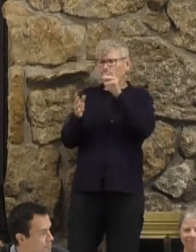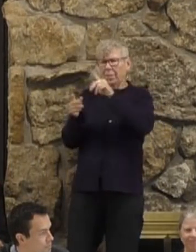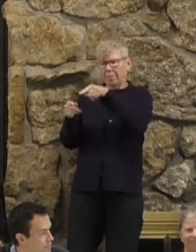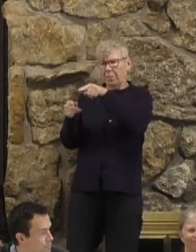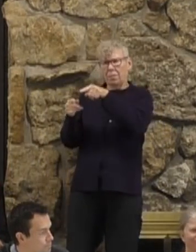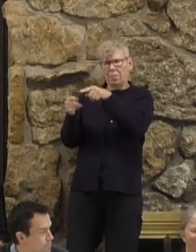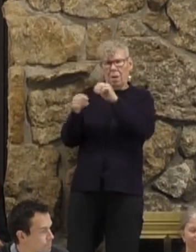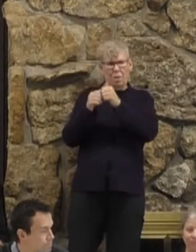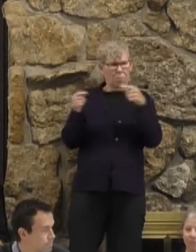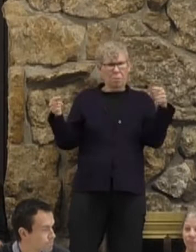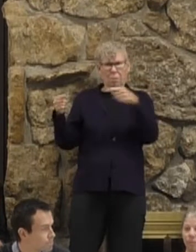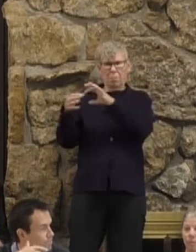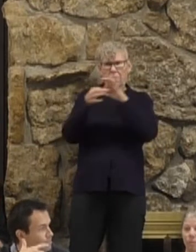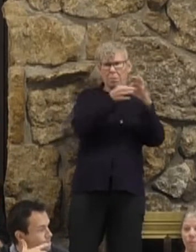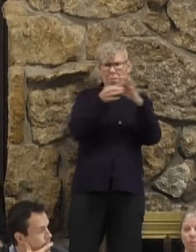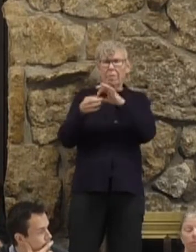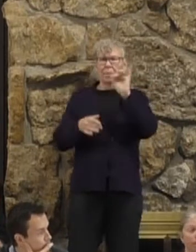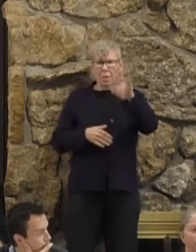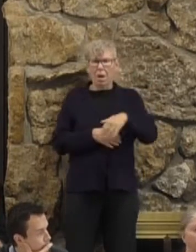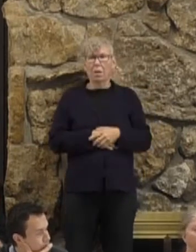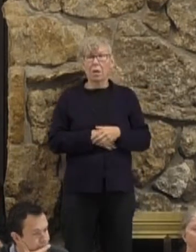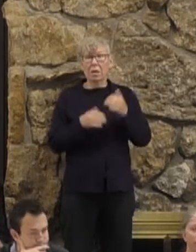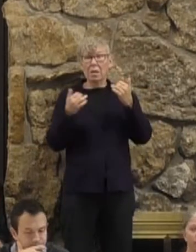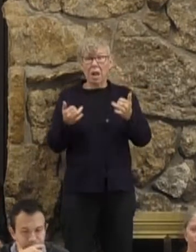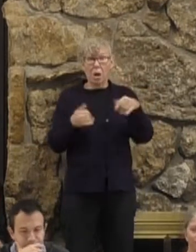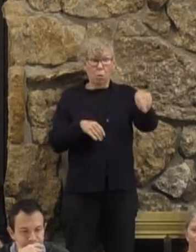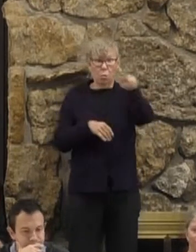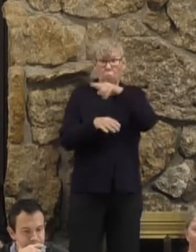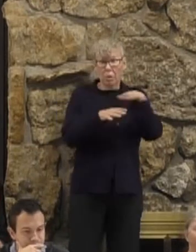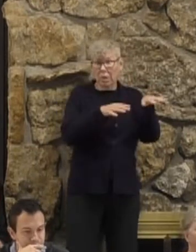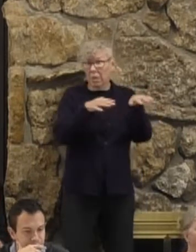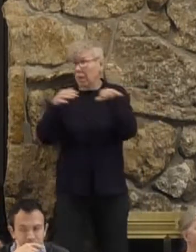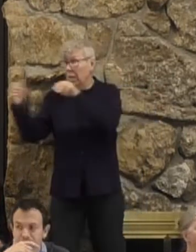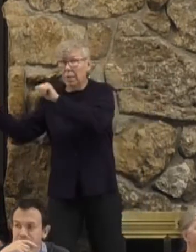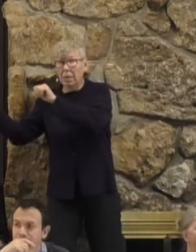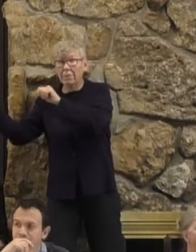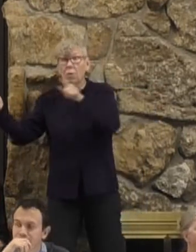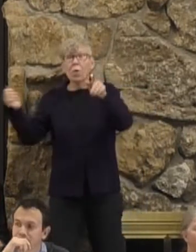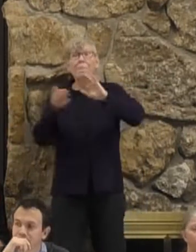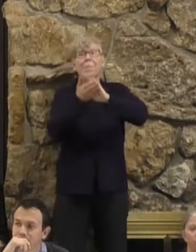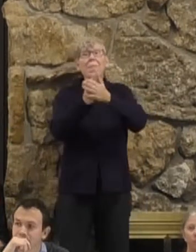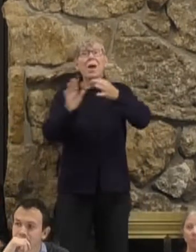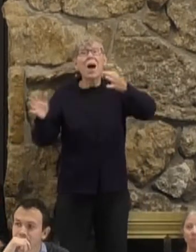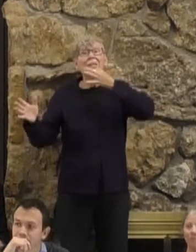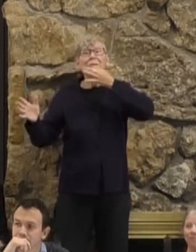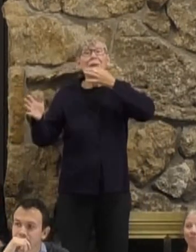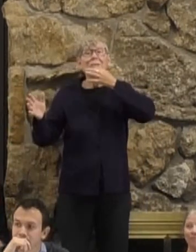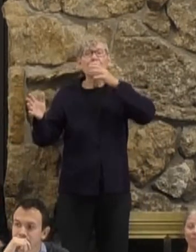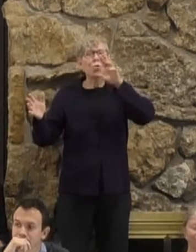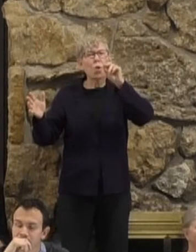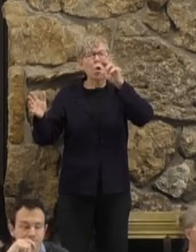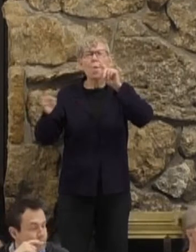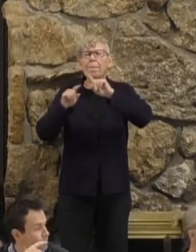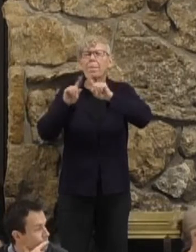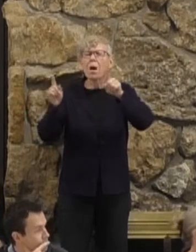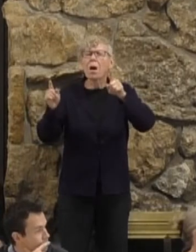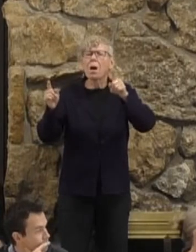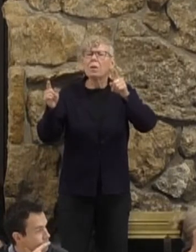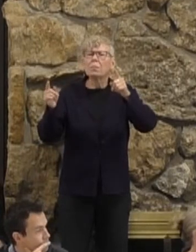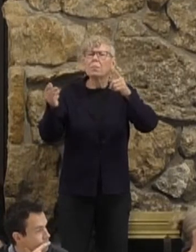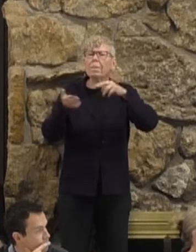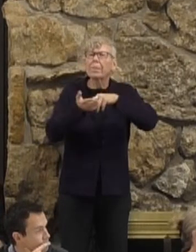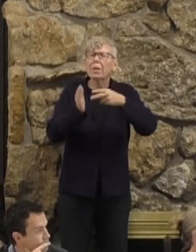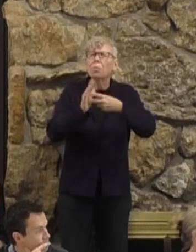panel. The ADA does deal with physical access, employment issues, even other communications